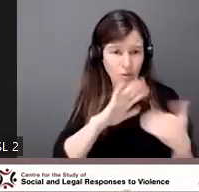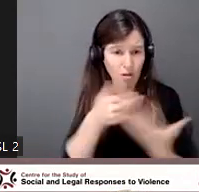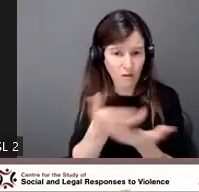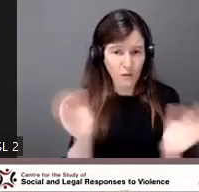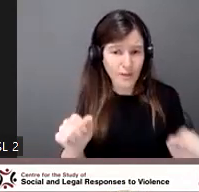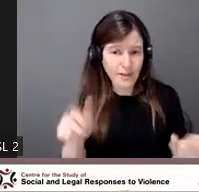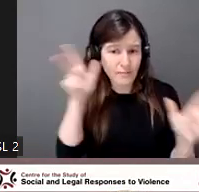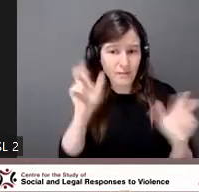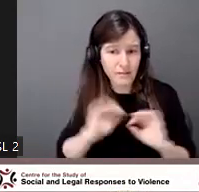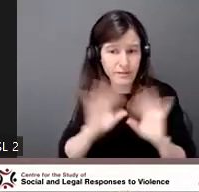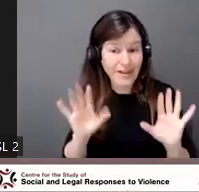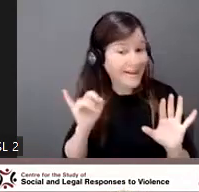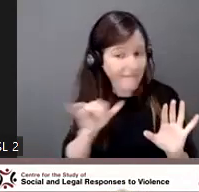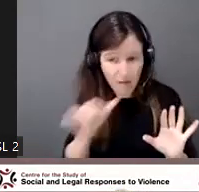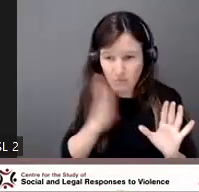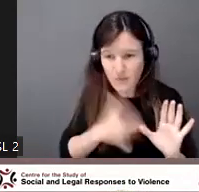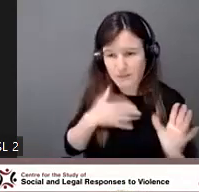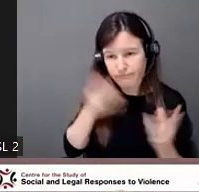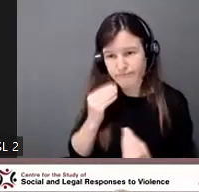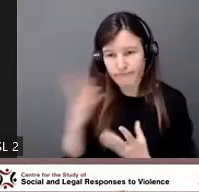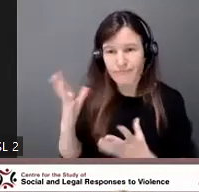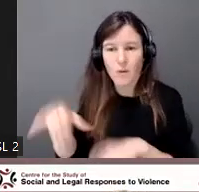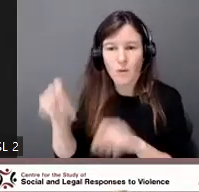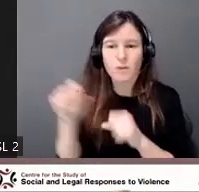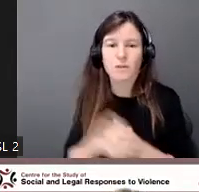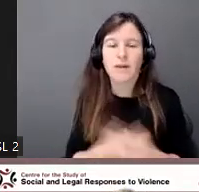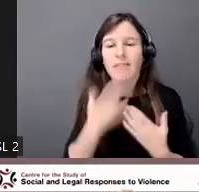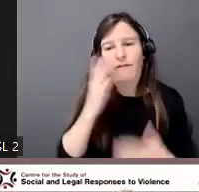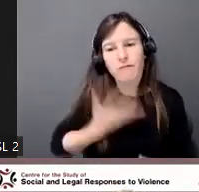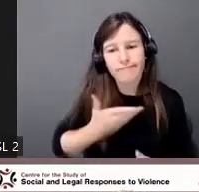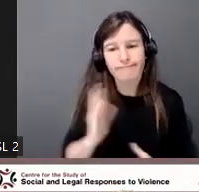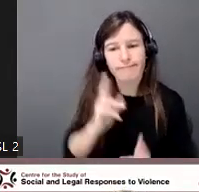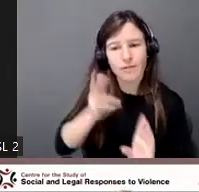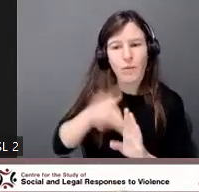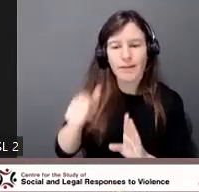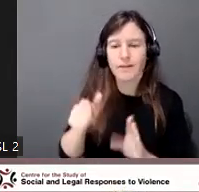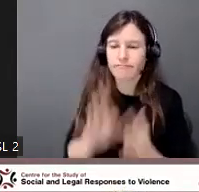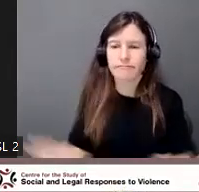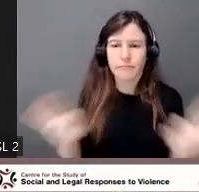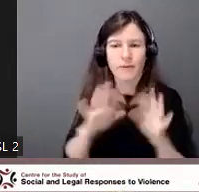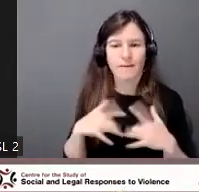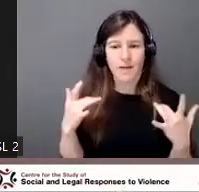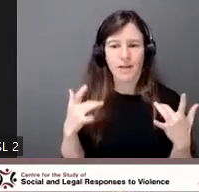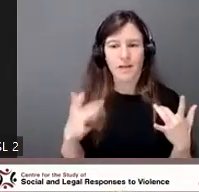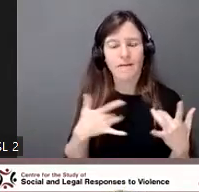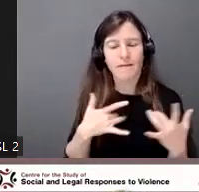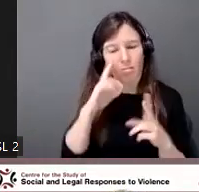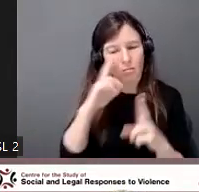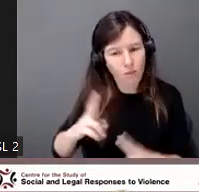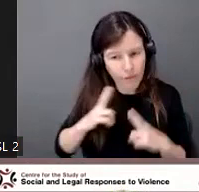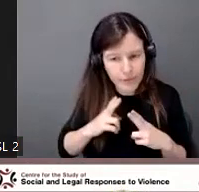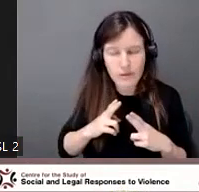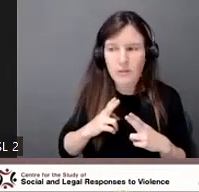the invitation to be part of this special event. It's an honor and a privilege to have the opportunity to join everyone this